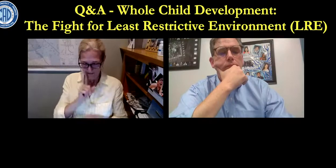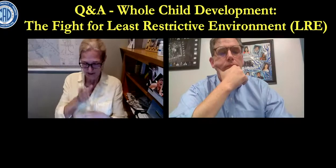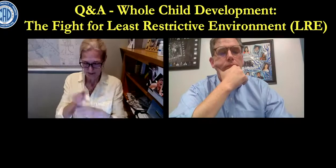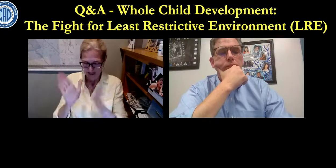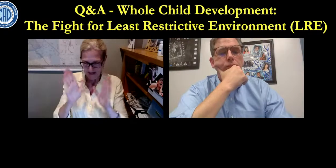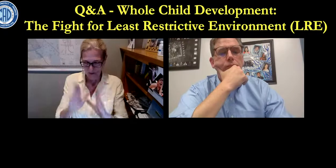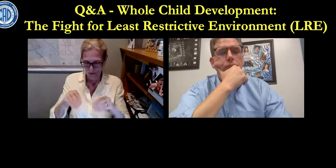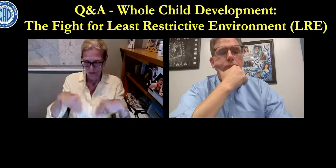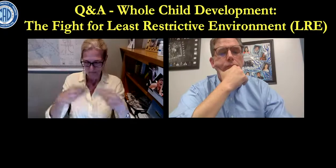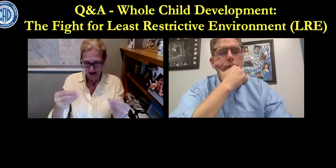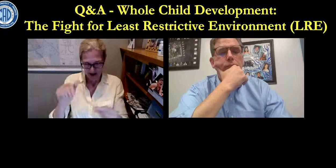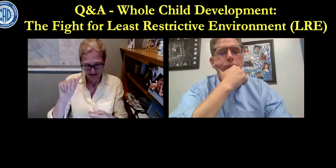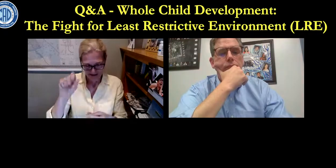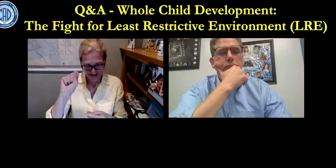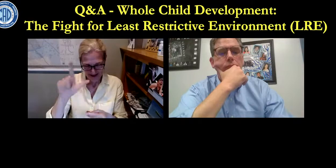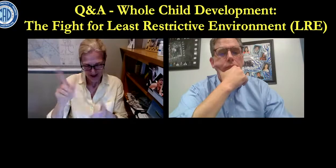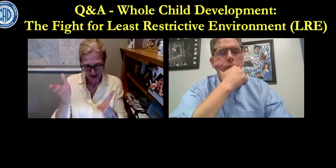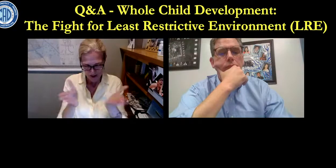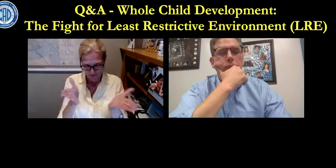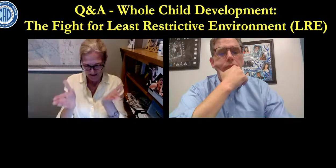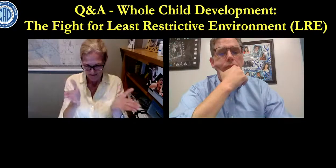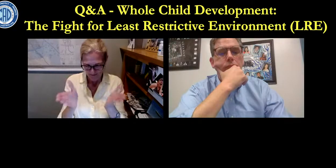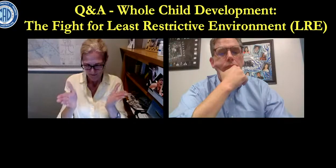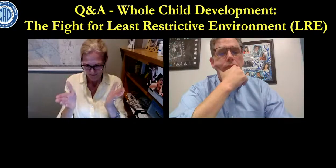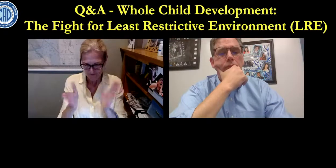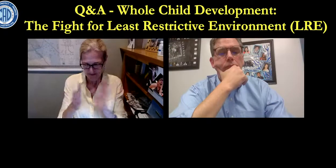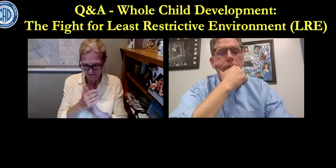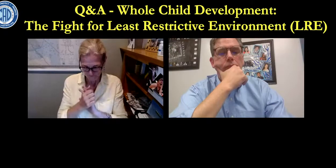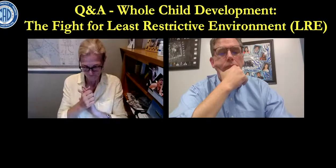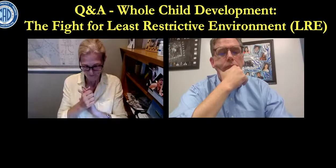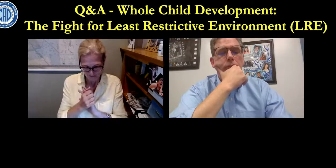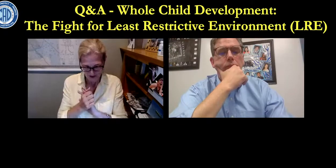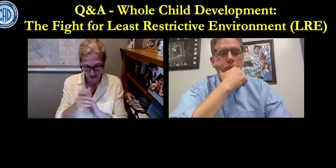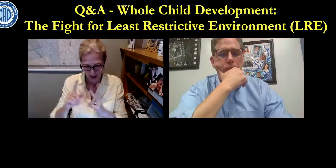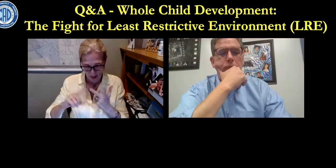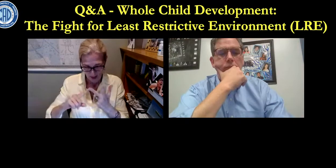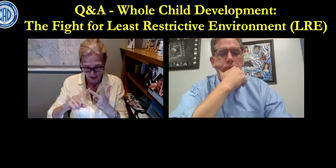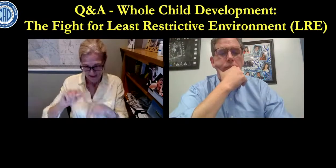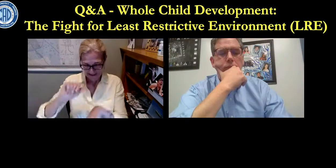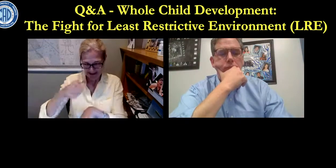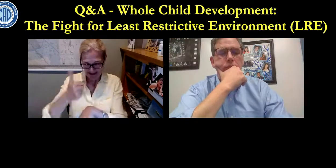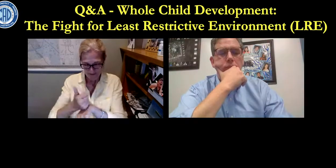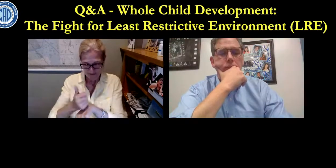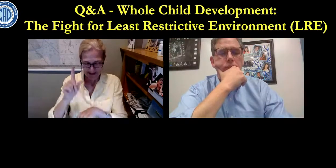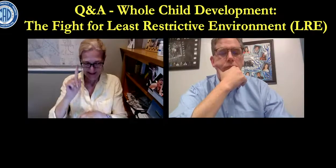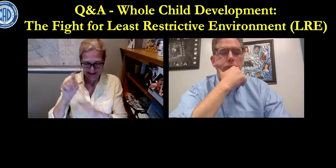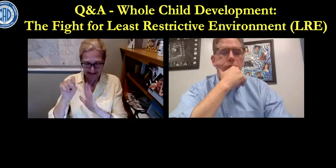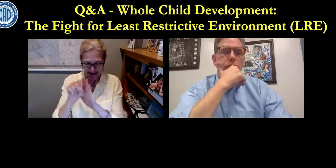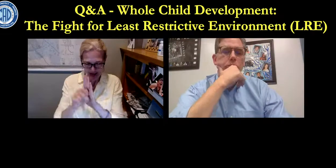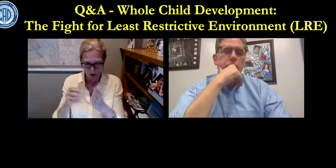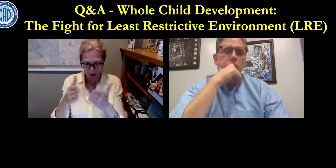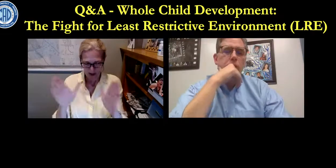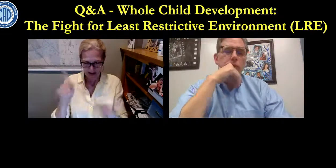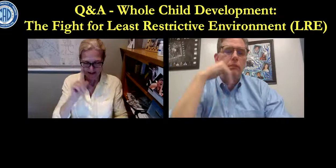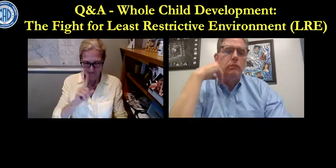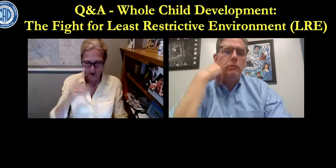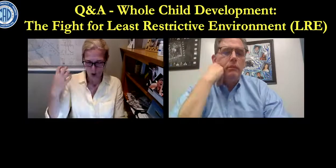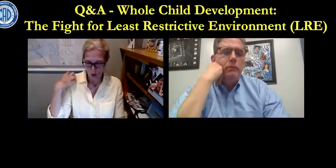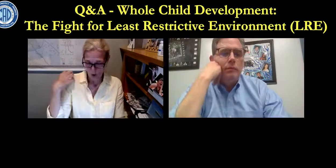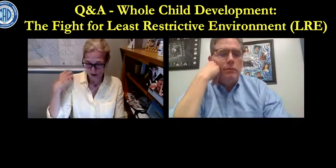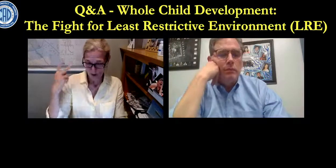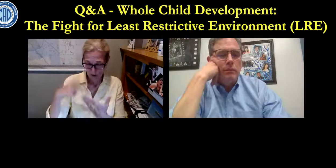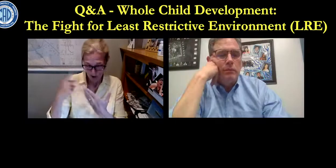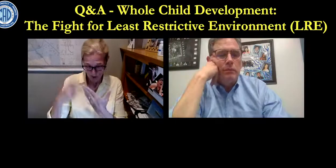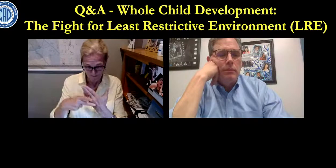Recommendation number 2, professionally qualified deaf teachers should provide ASL services.